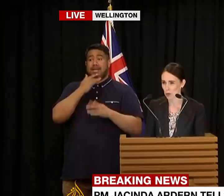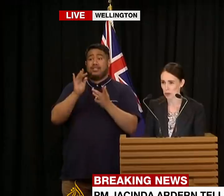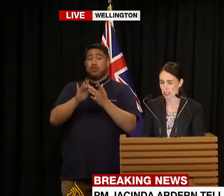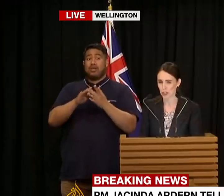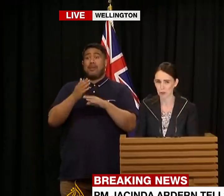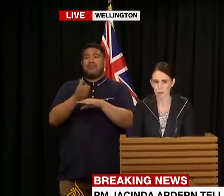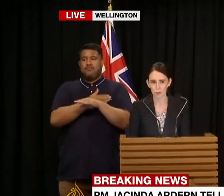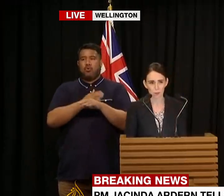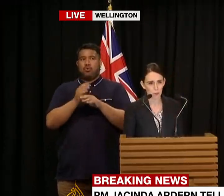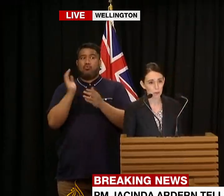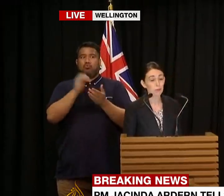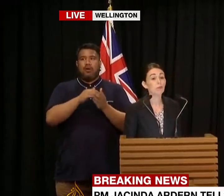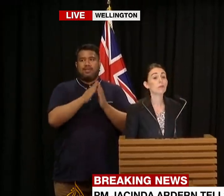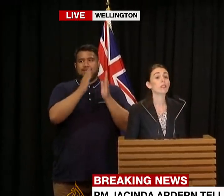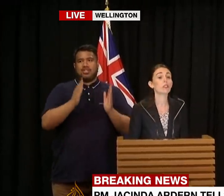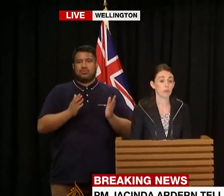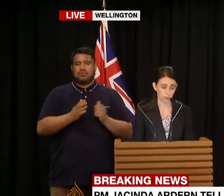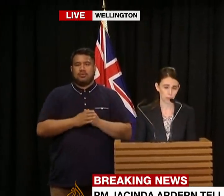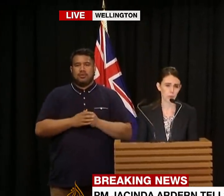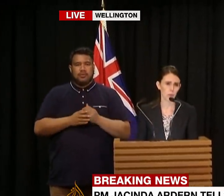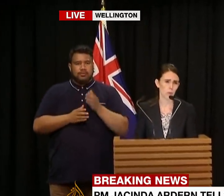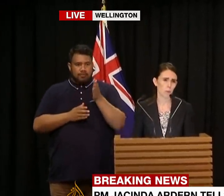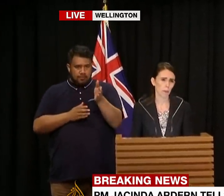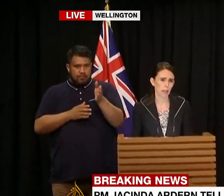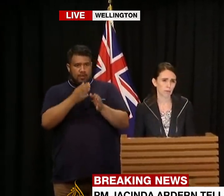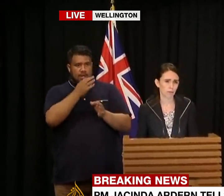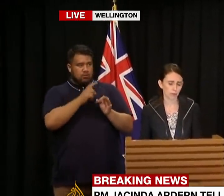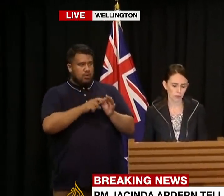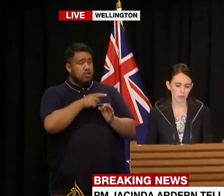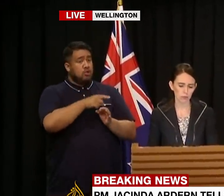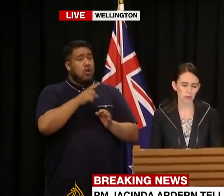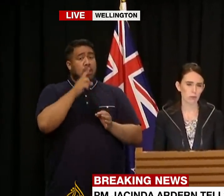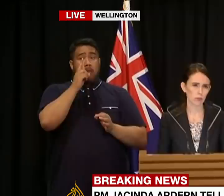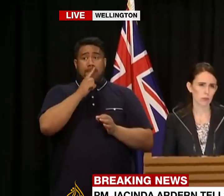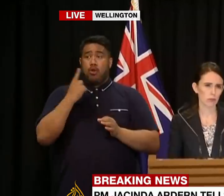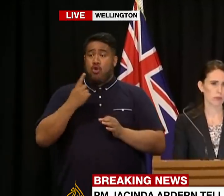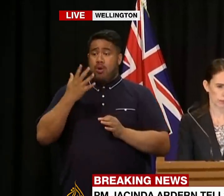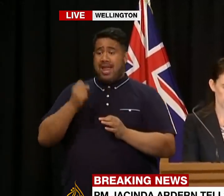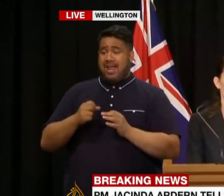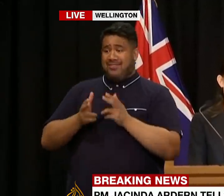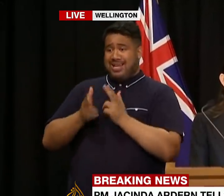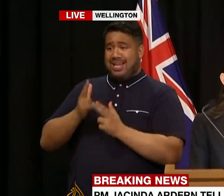the police before doing so. So people who illegally hold